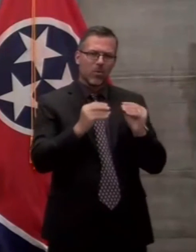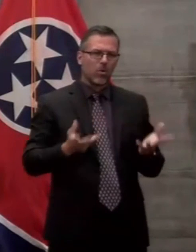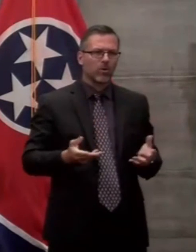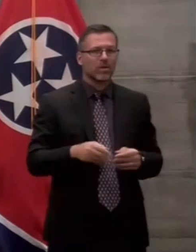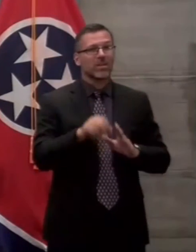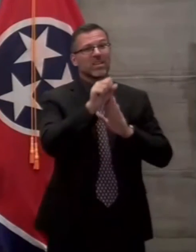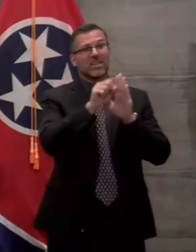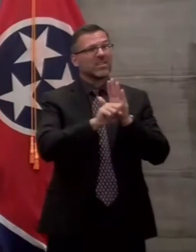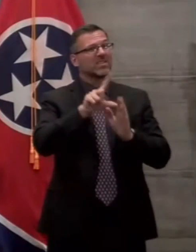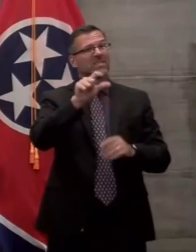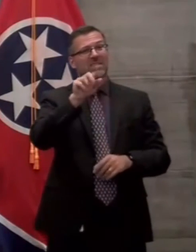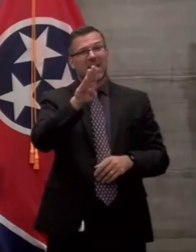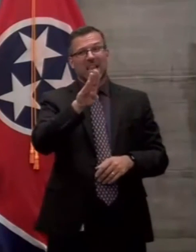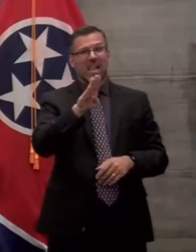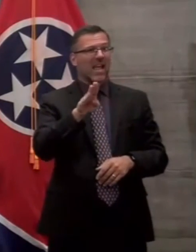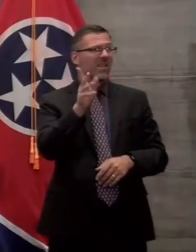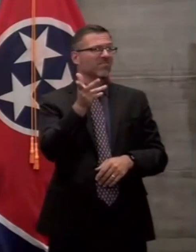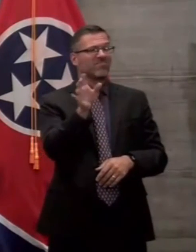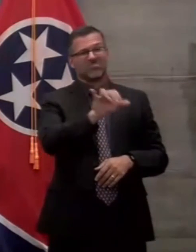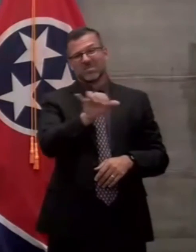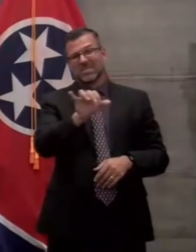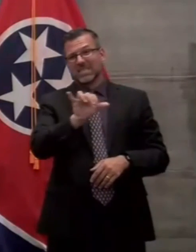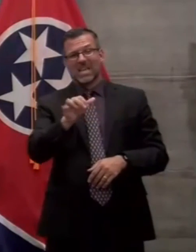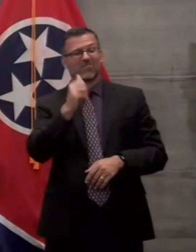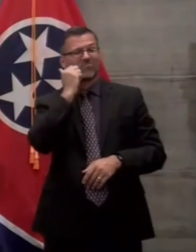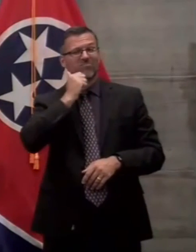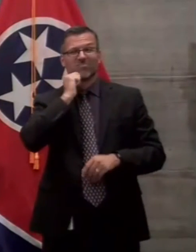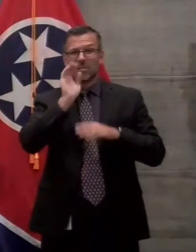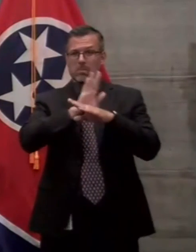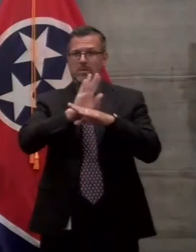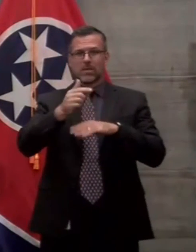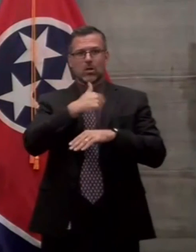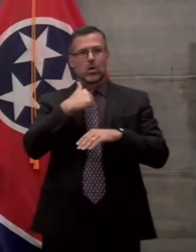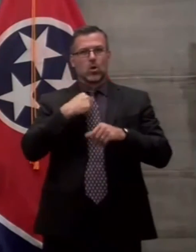than any other commercial lab. We're relying upon the same